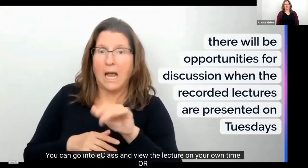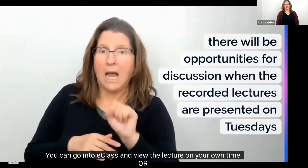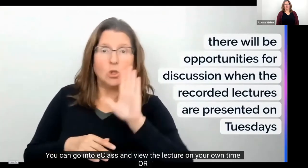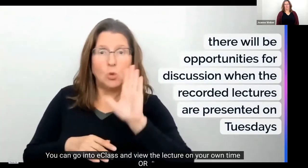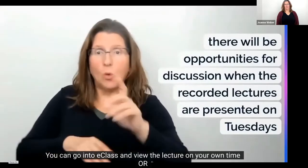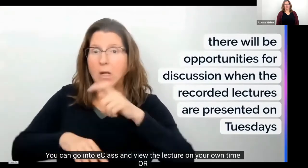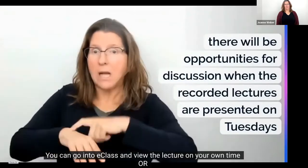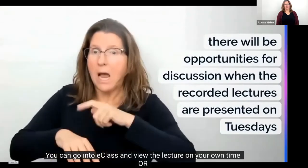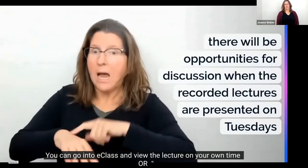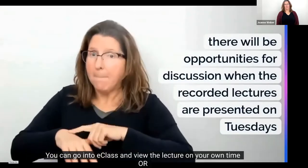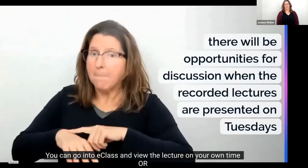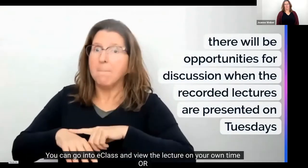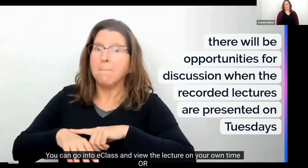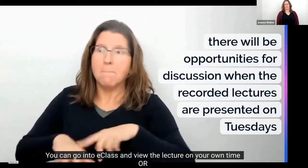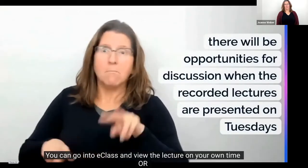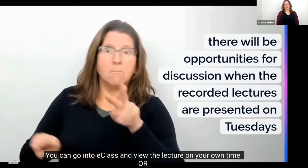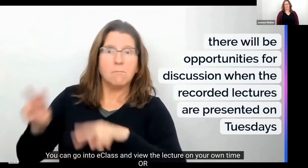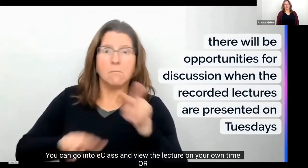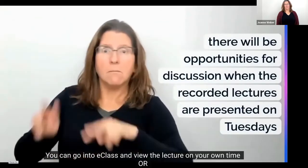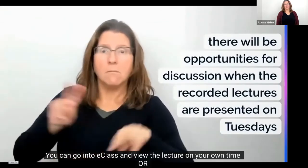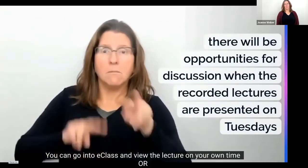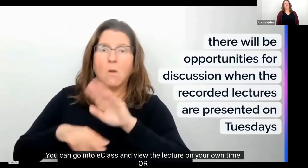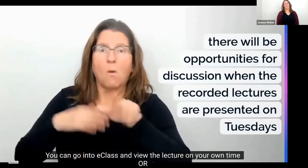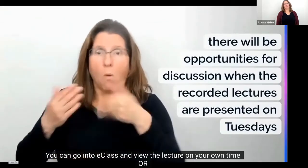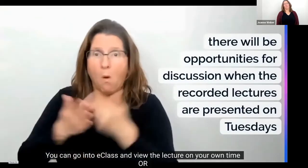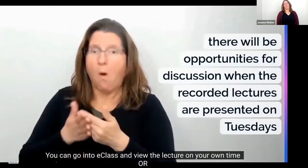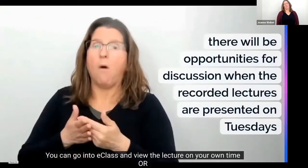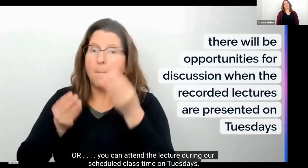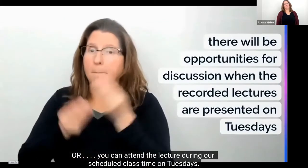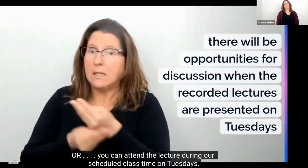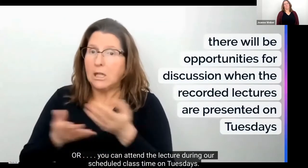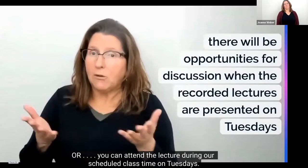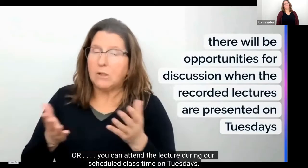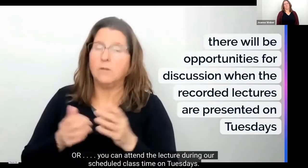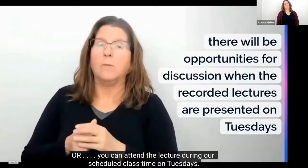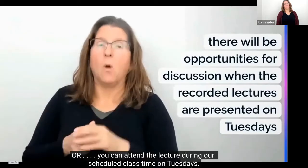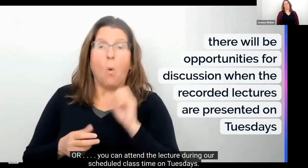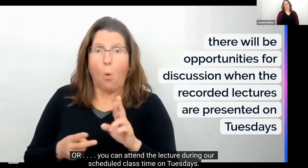You can go into eClass and view the lecture on your own time, or